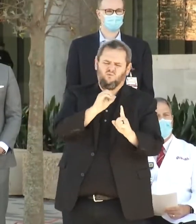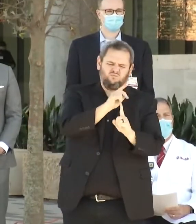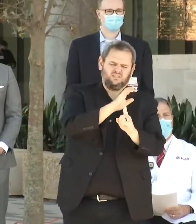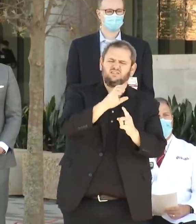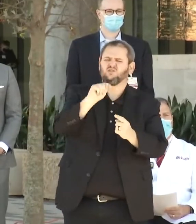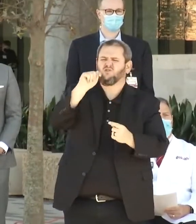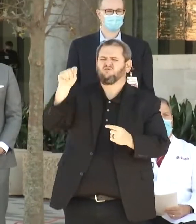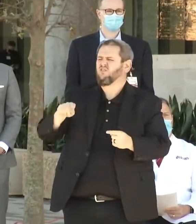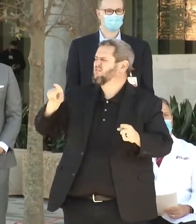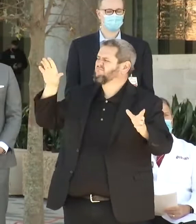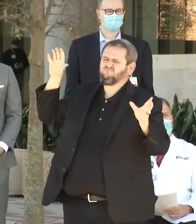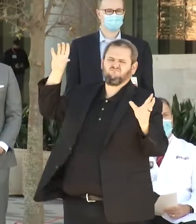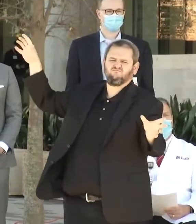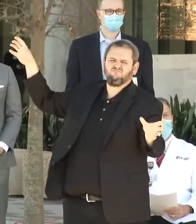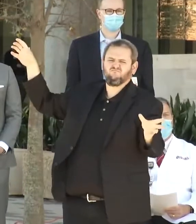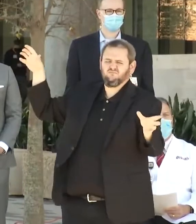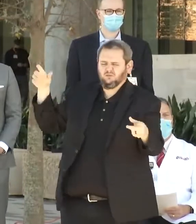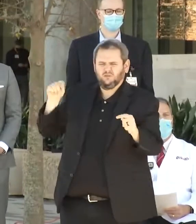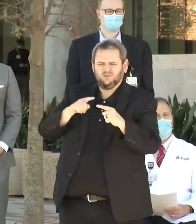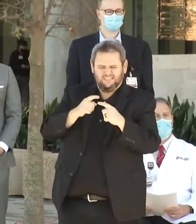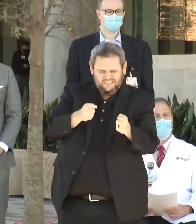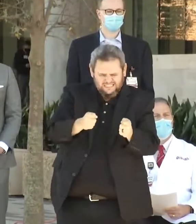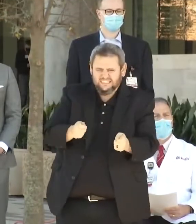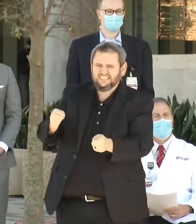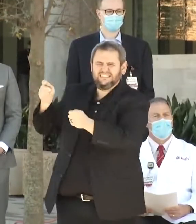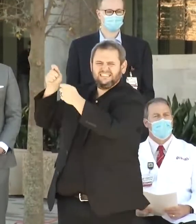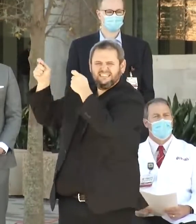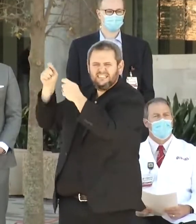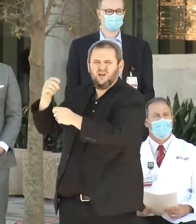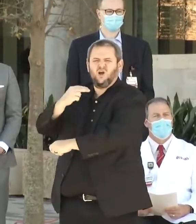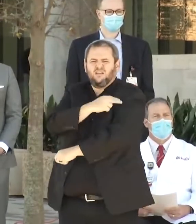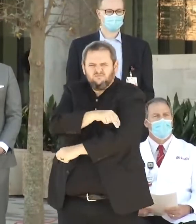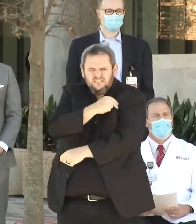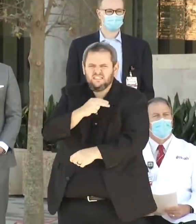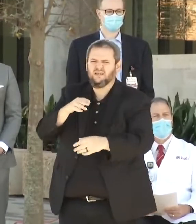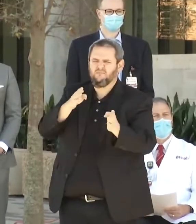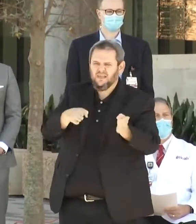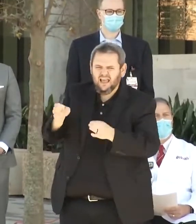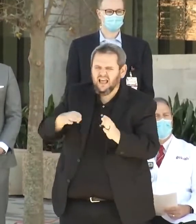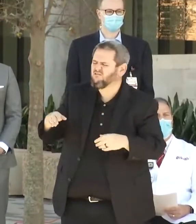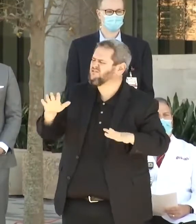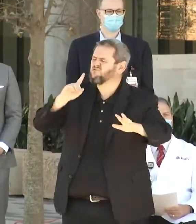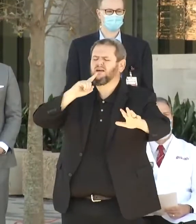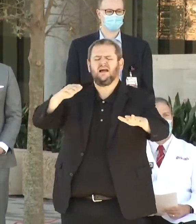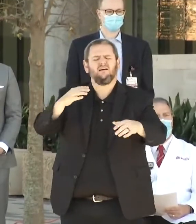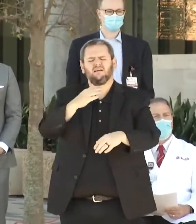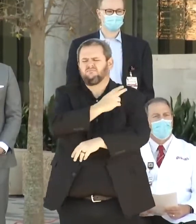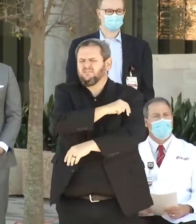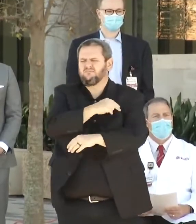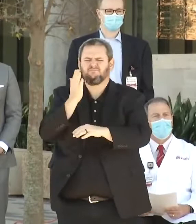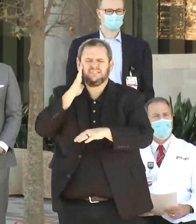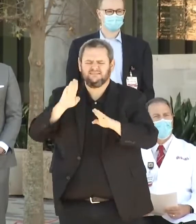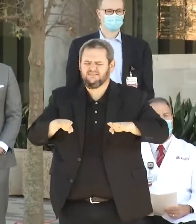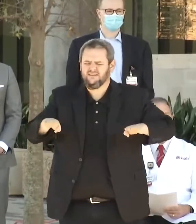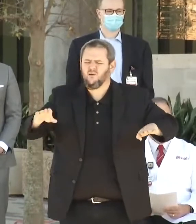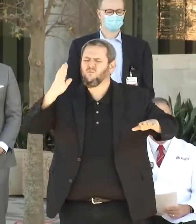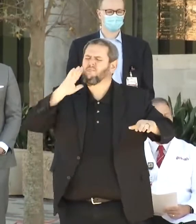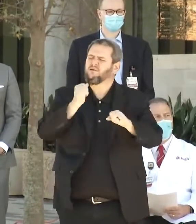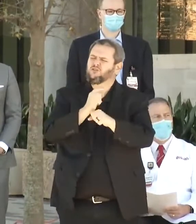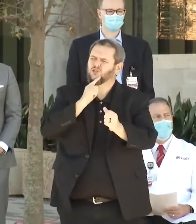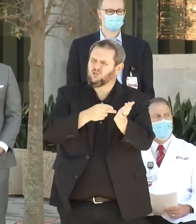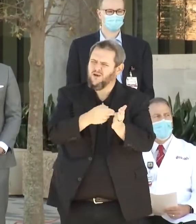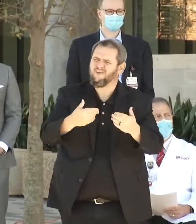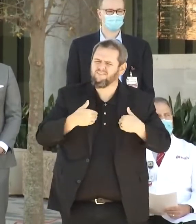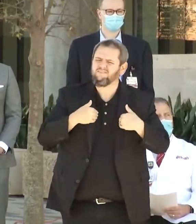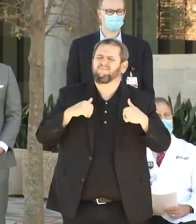a hospital will have a bed. We have put in the work this year, but we're going to need to continue